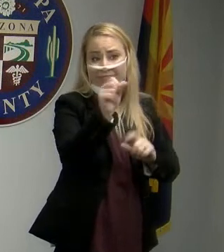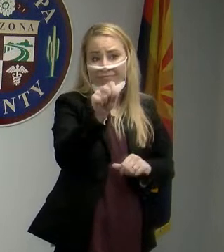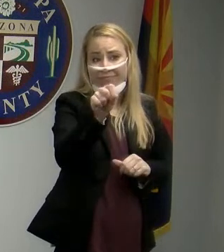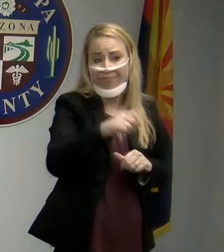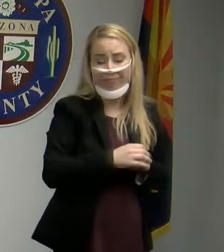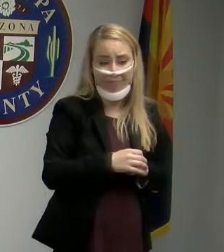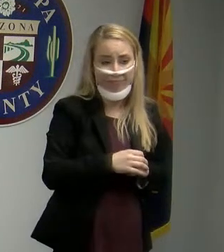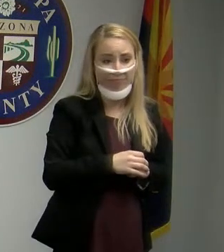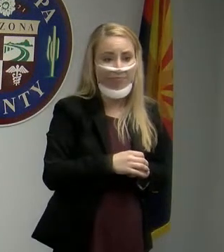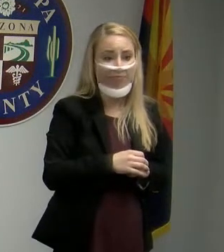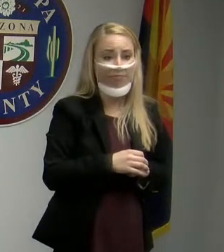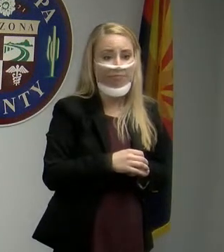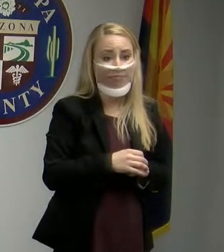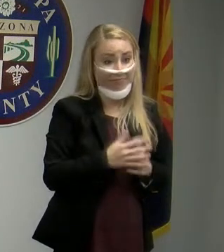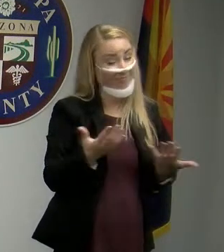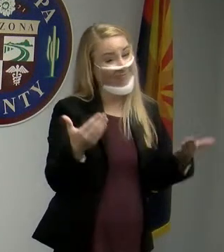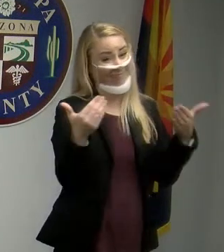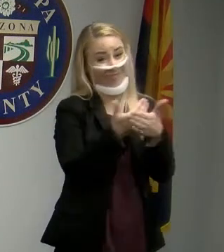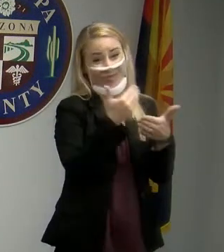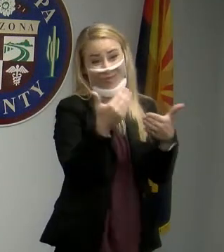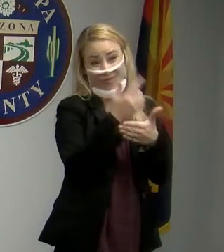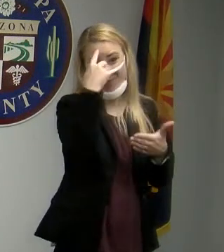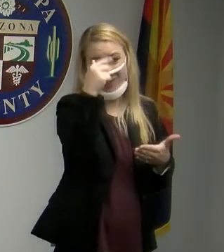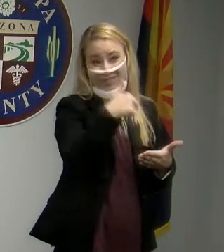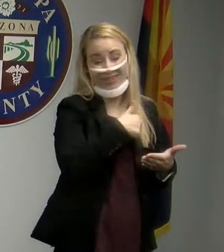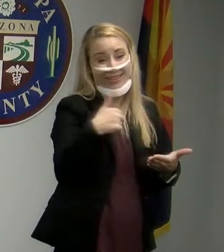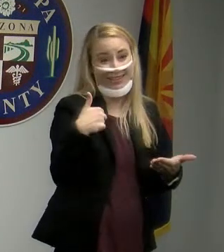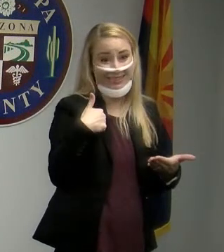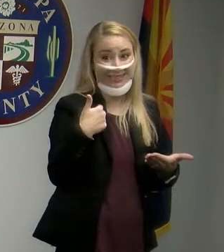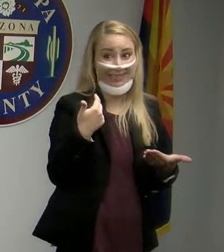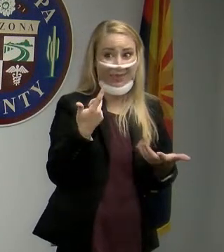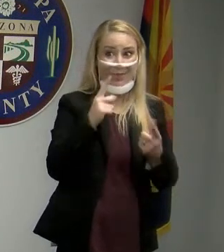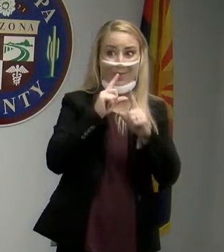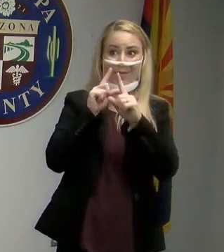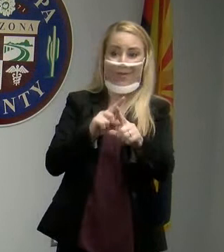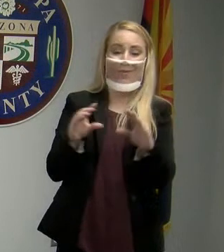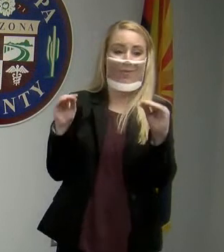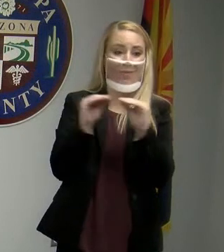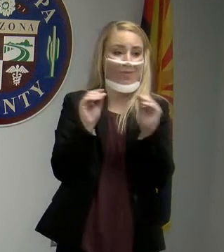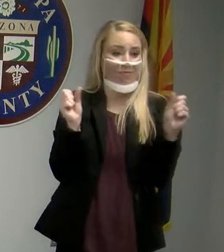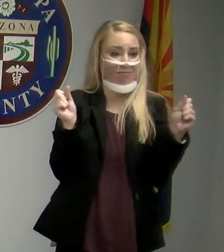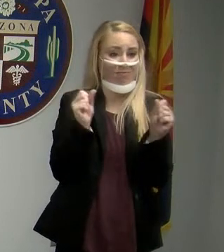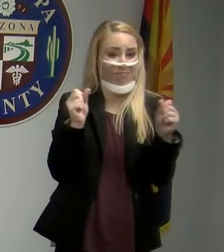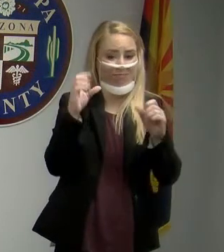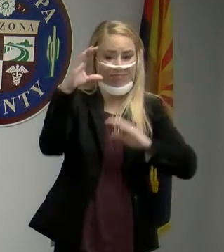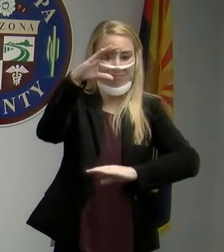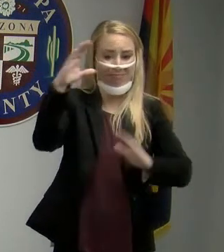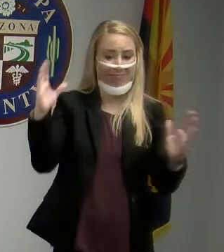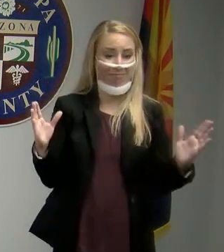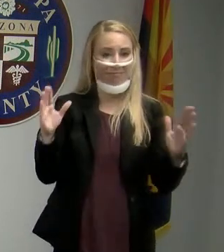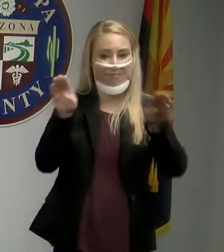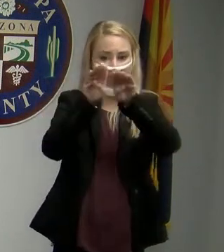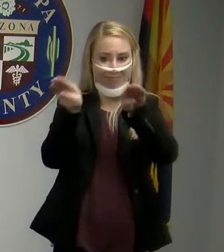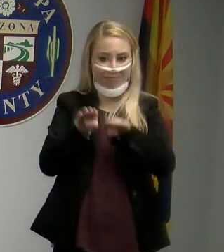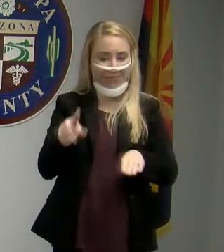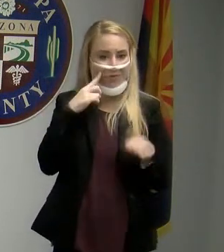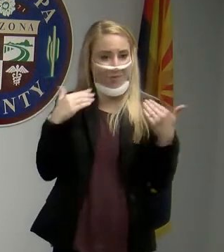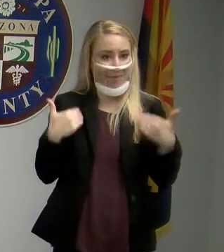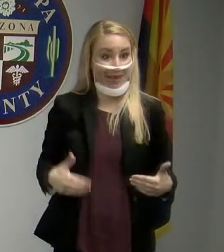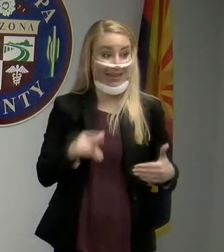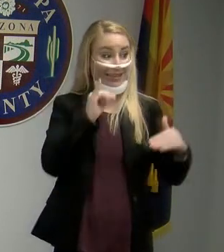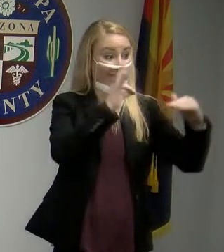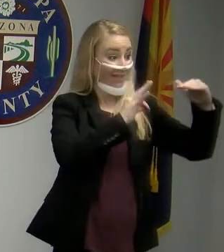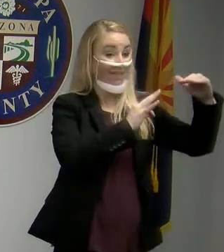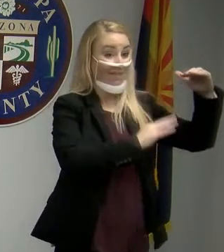to say it's unprecedented, but it's certainly a new thing for us to order coolers just in case we exceed that 209